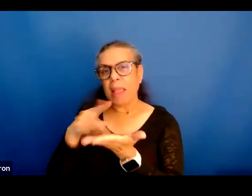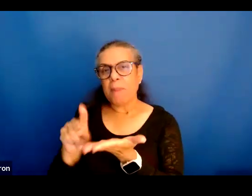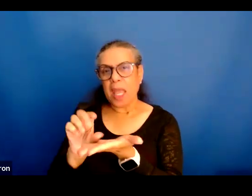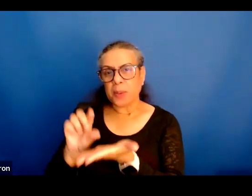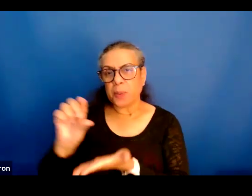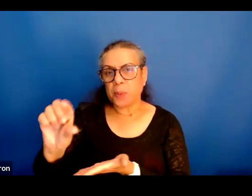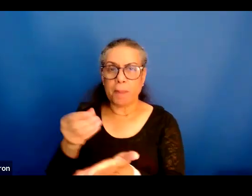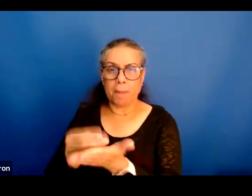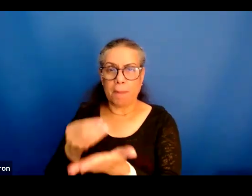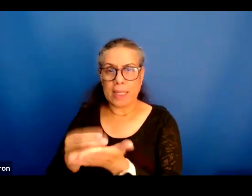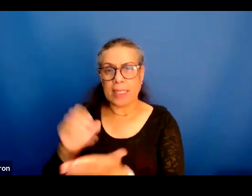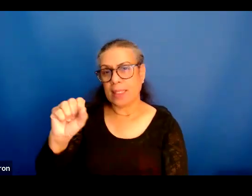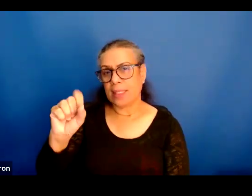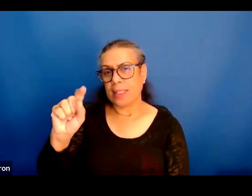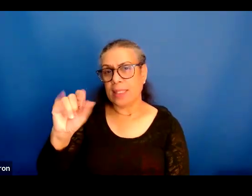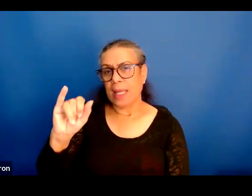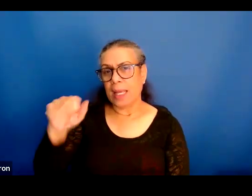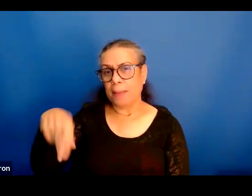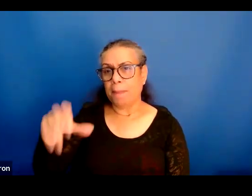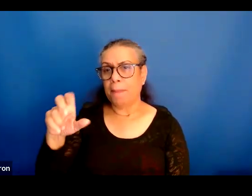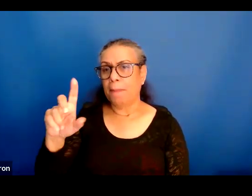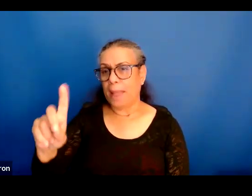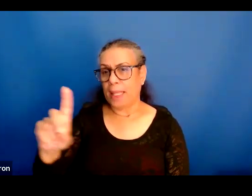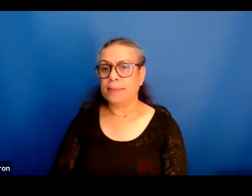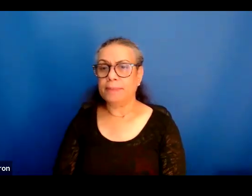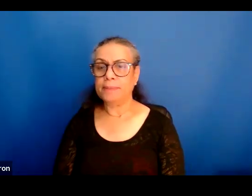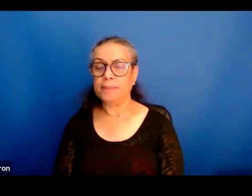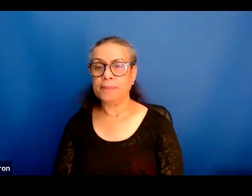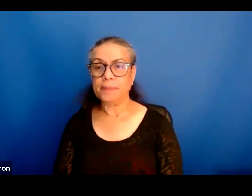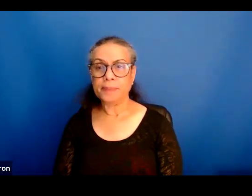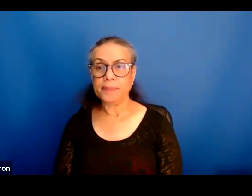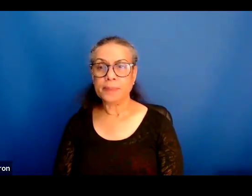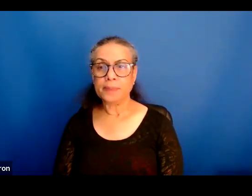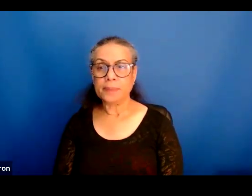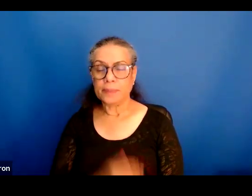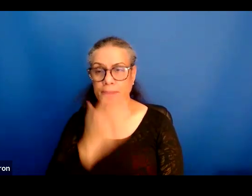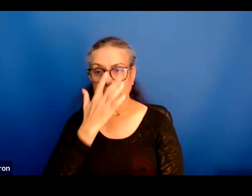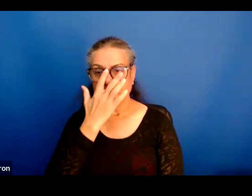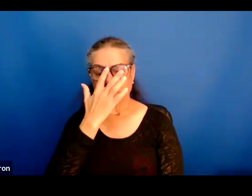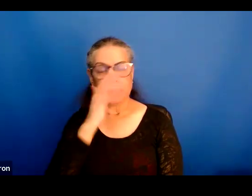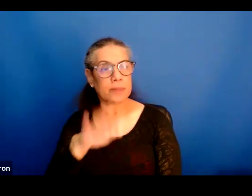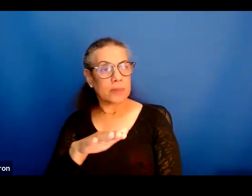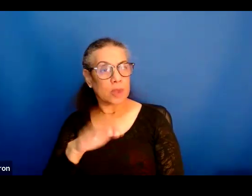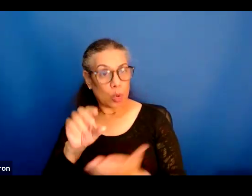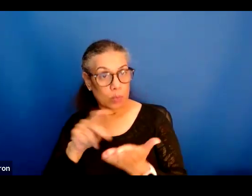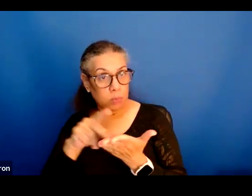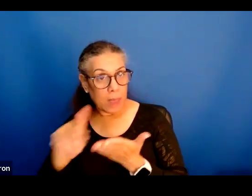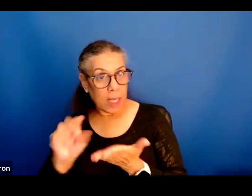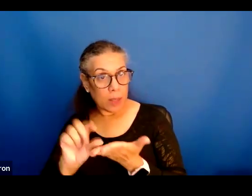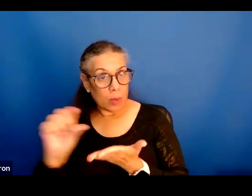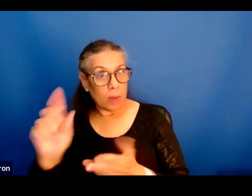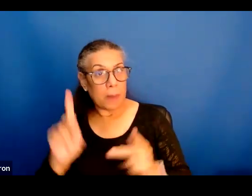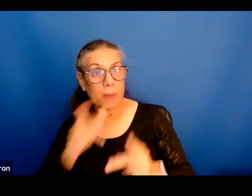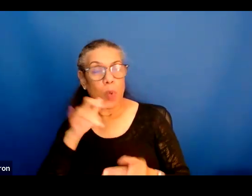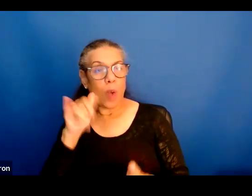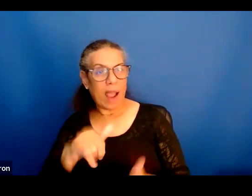that we provide our schools. Sorry, provide A stipend for the people. who